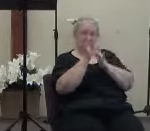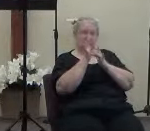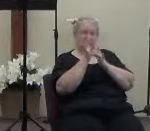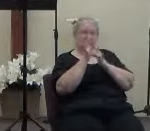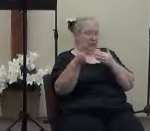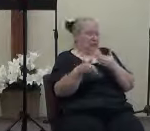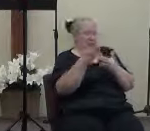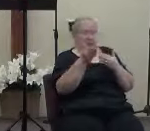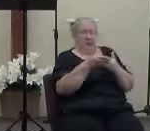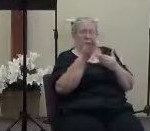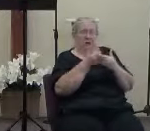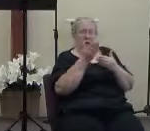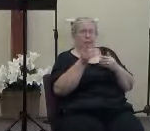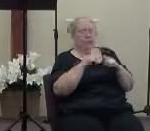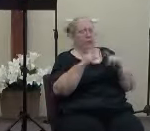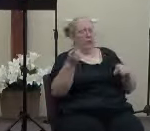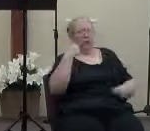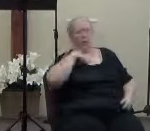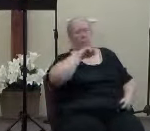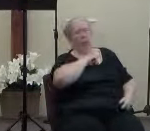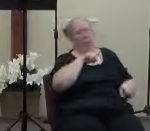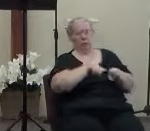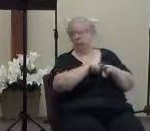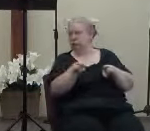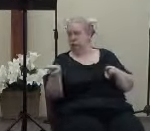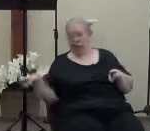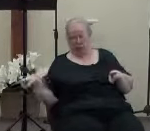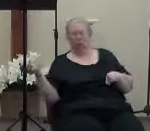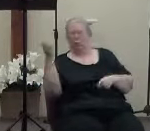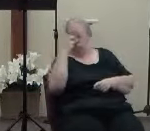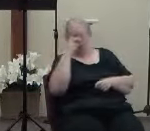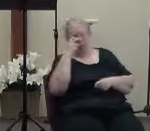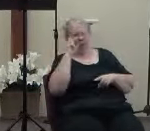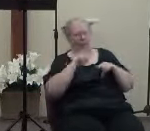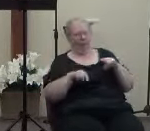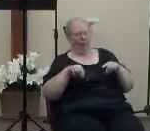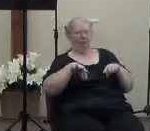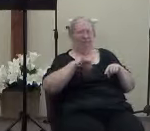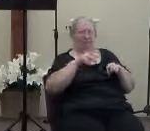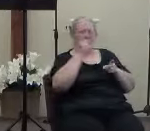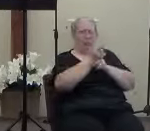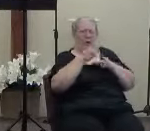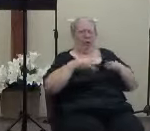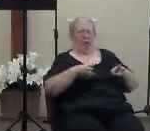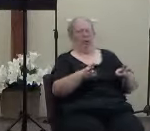Pretty simple. But man, can we get lost on the way? We get blinded and lose our path.